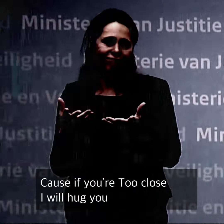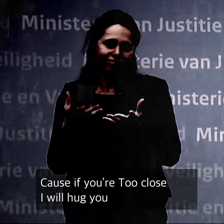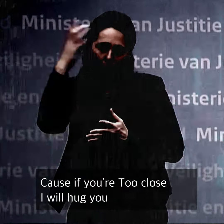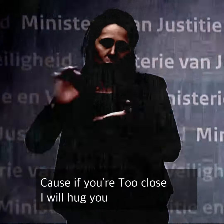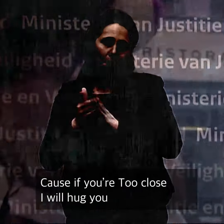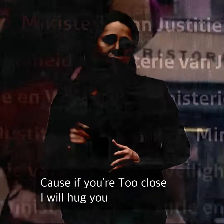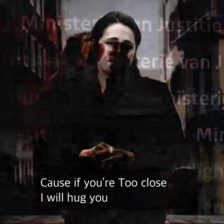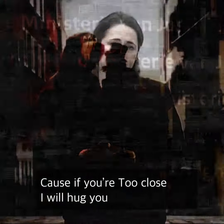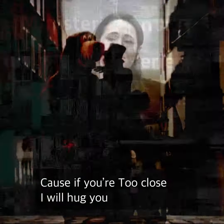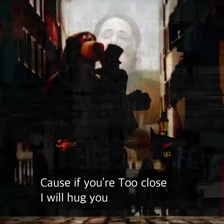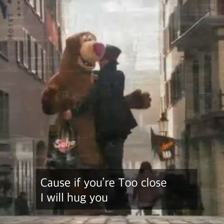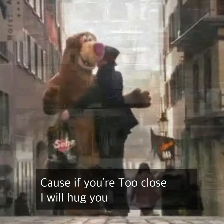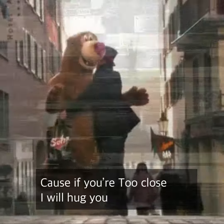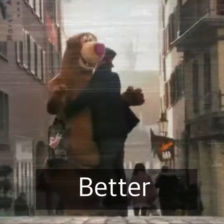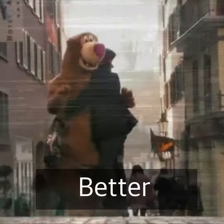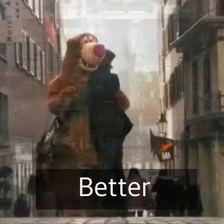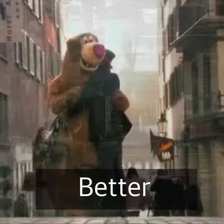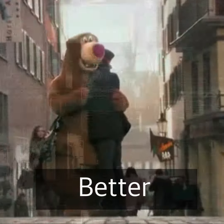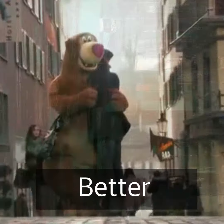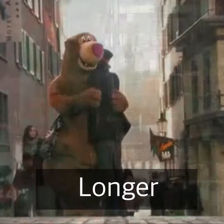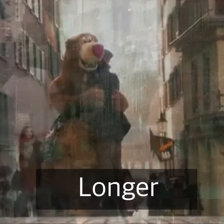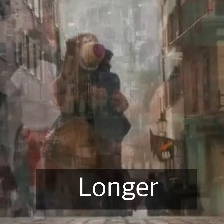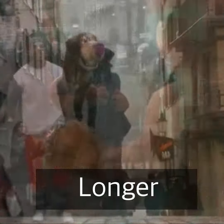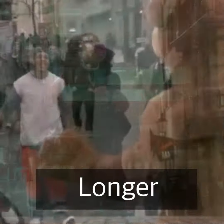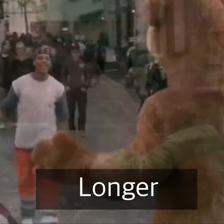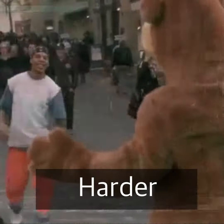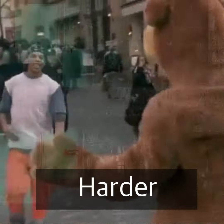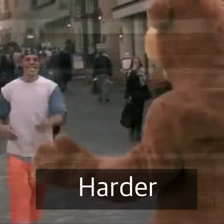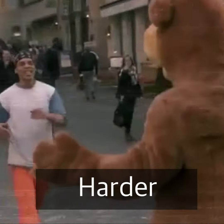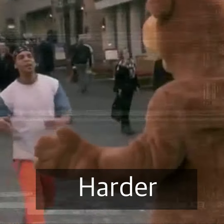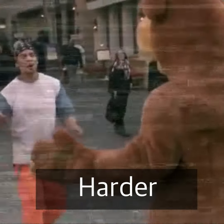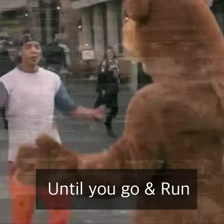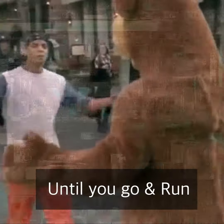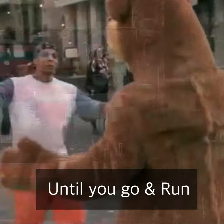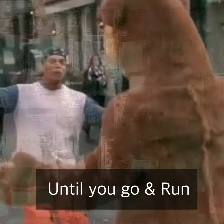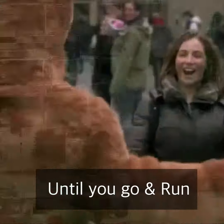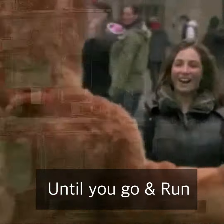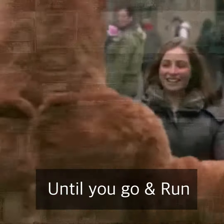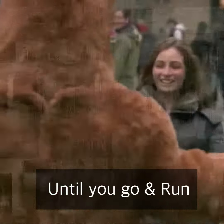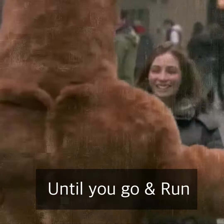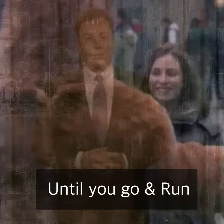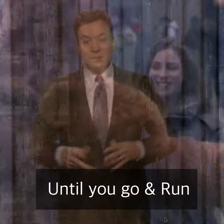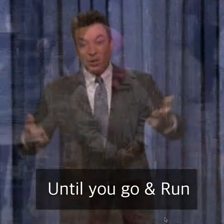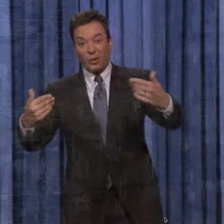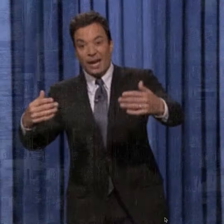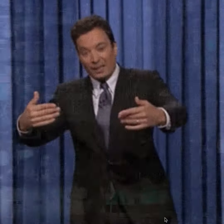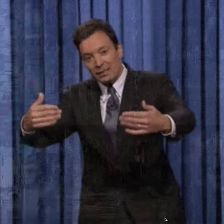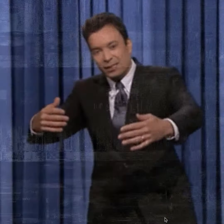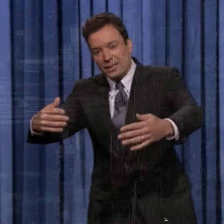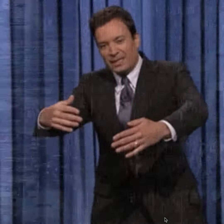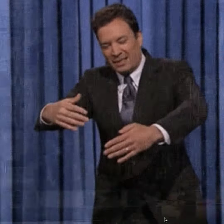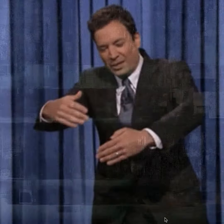close I will hug you Better, longer, harder, till you go and run